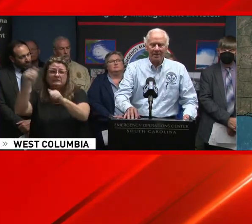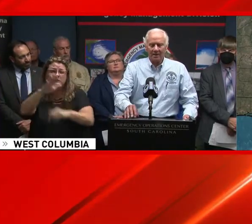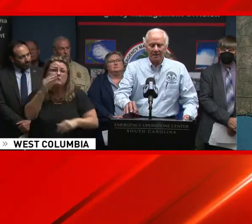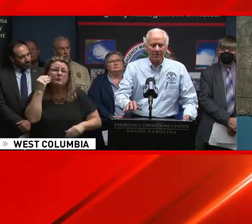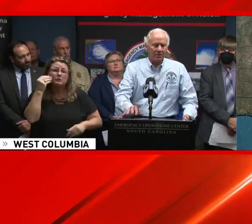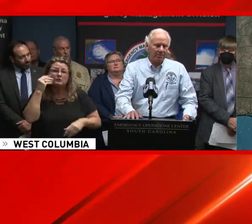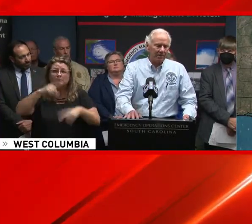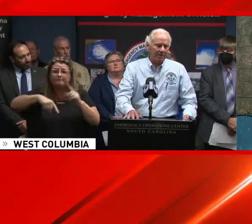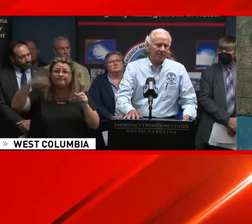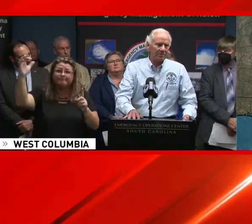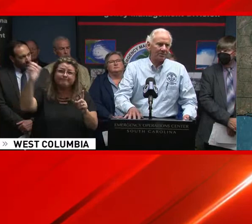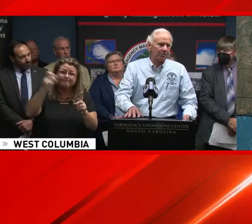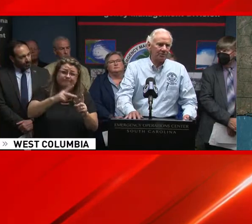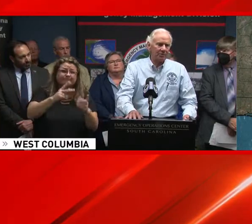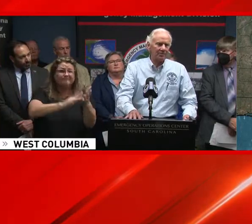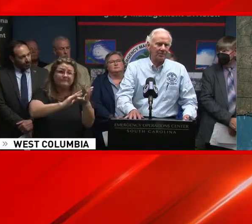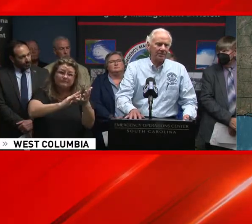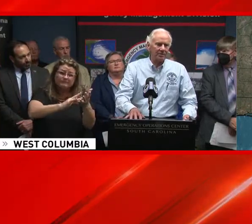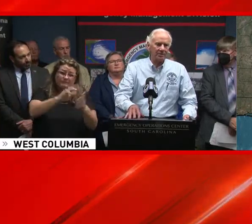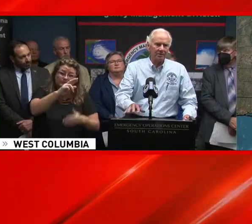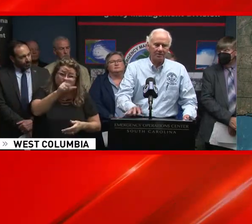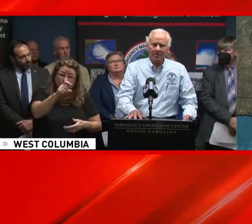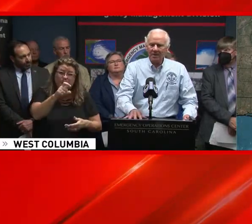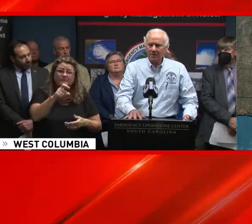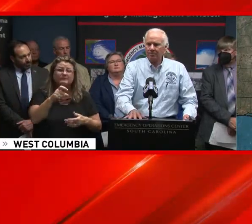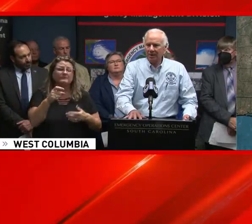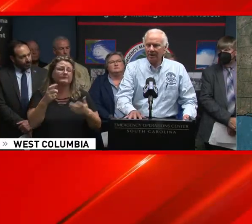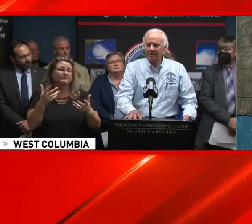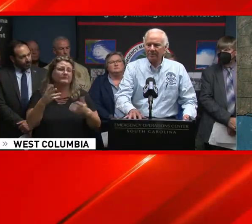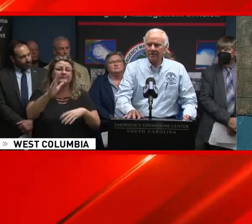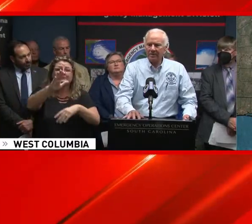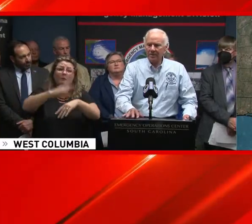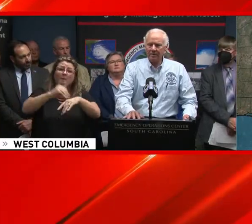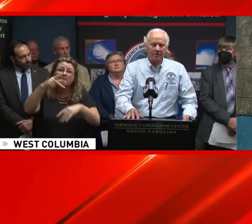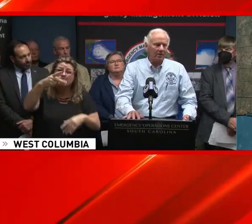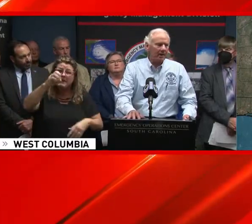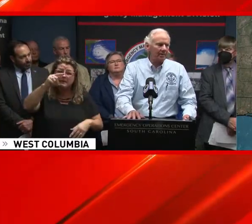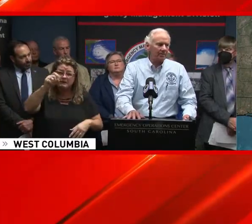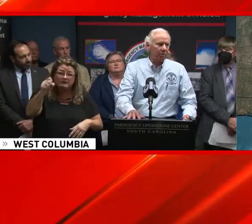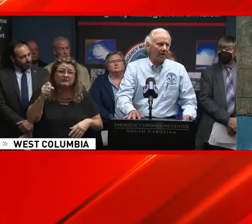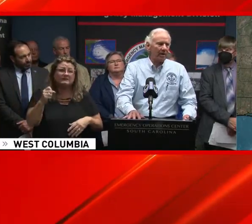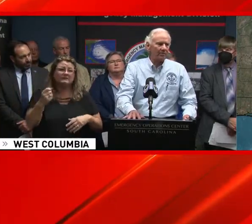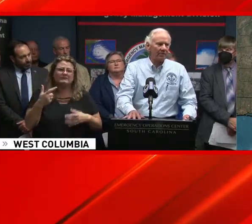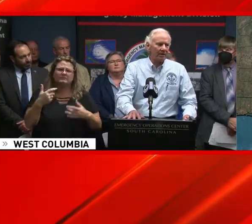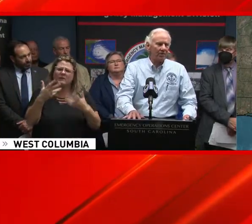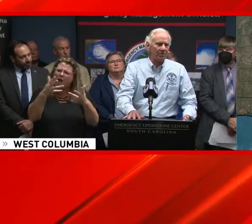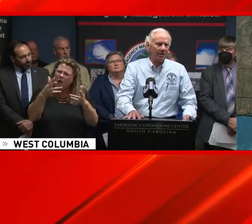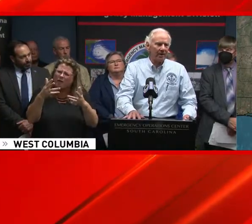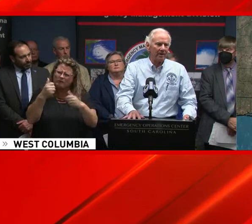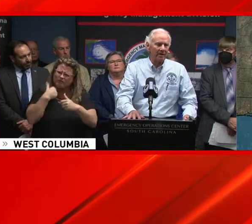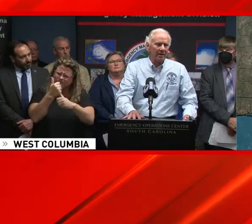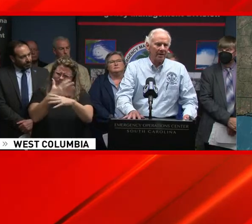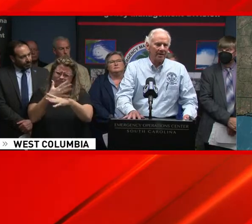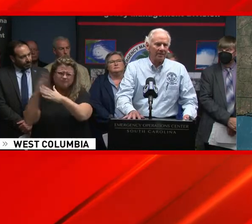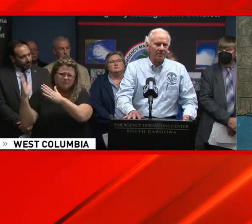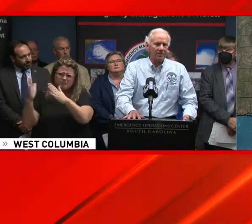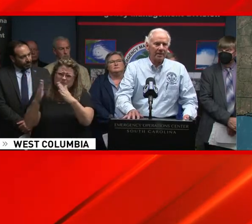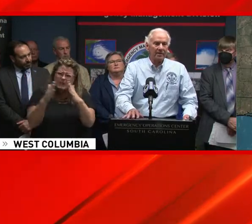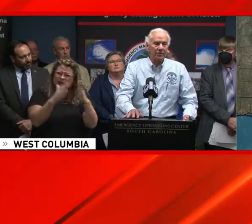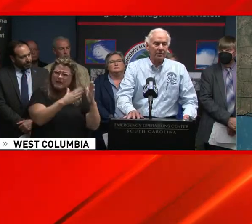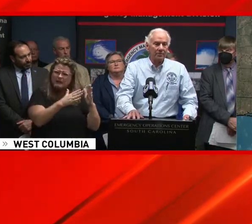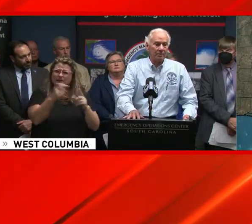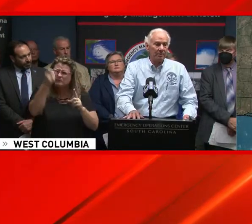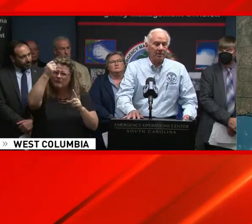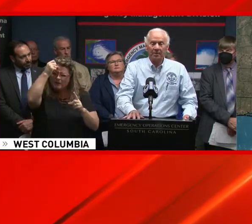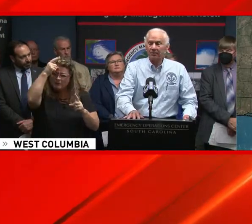back. Get your pills, your prescriptions, your pets. Have a plan for all of that. And